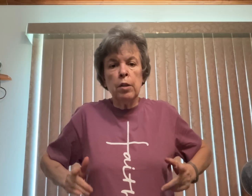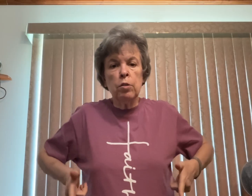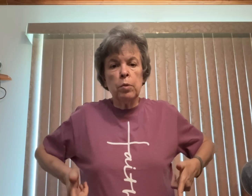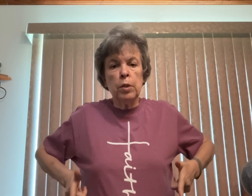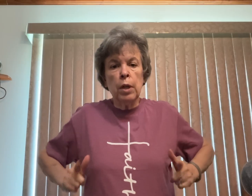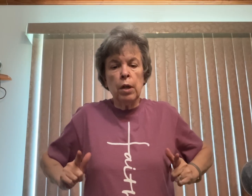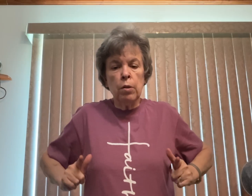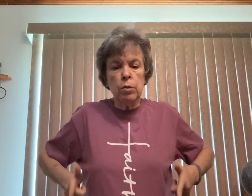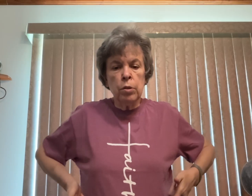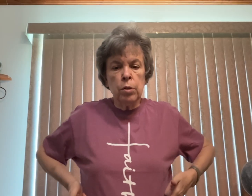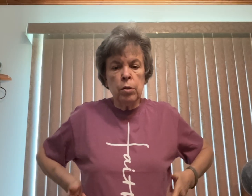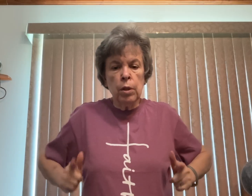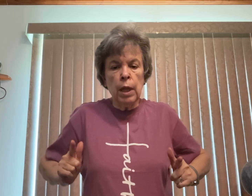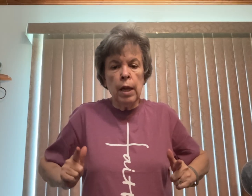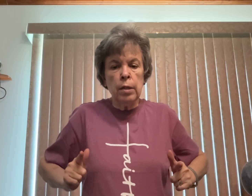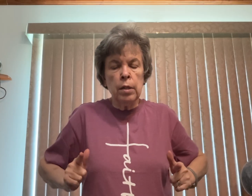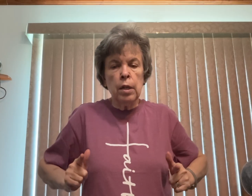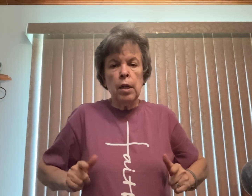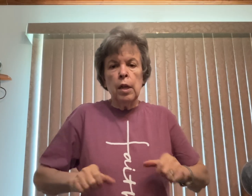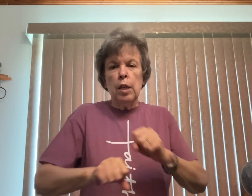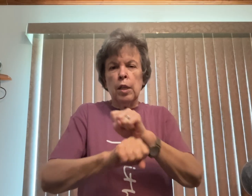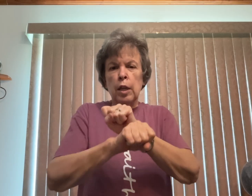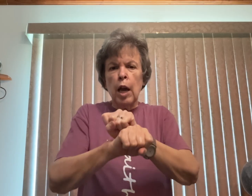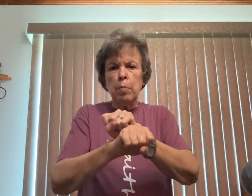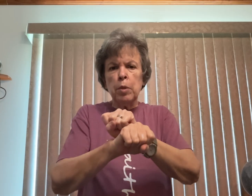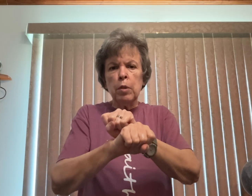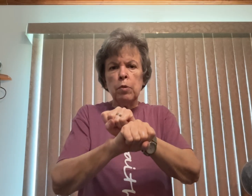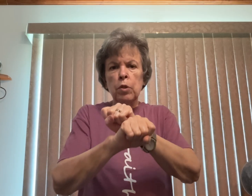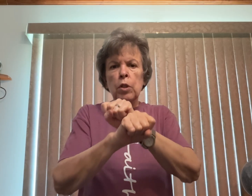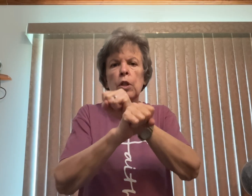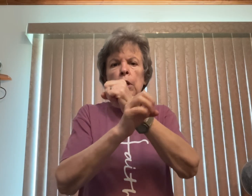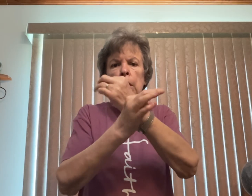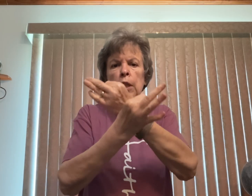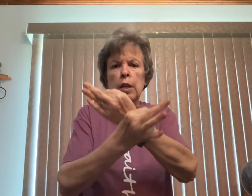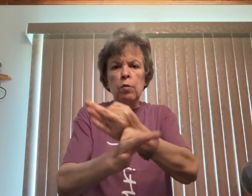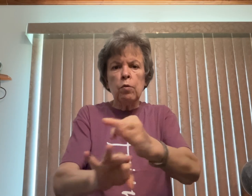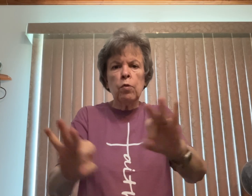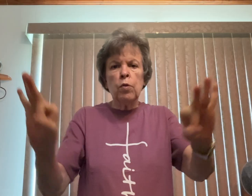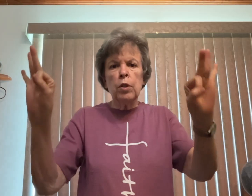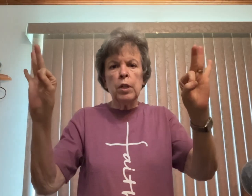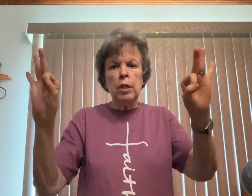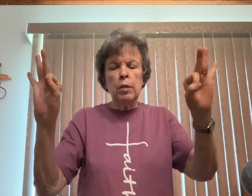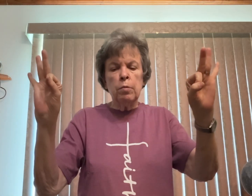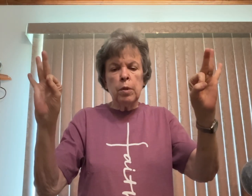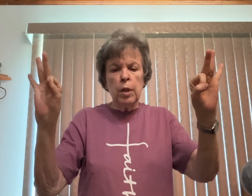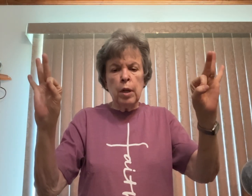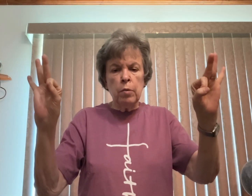with L's. Let the captives, and then free with F's.